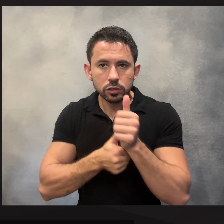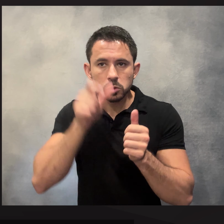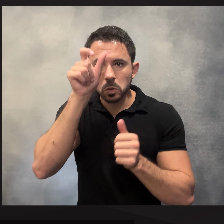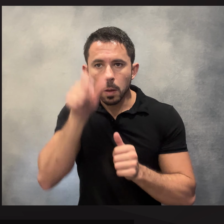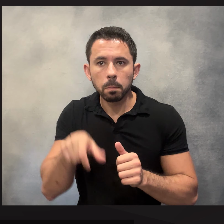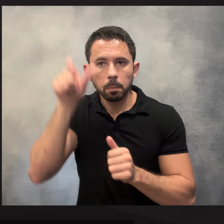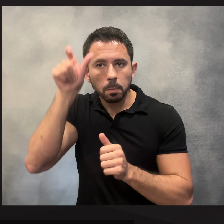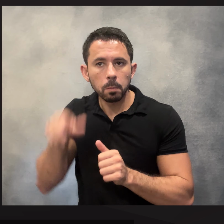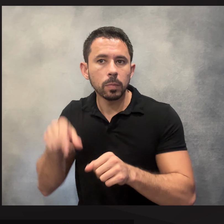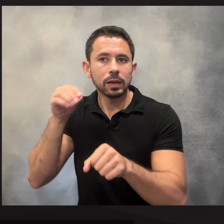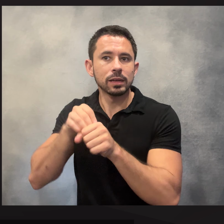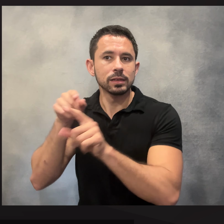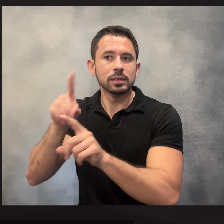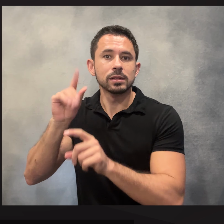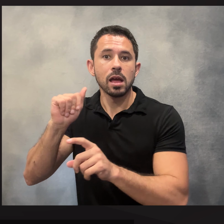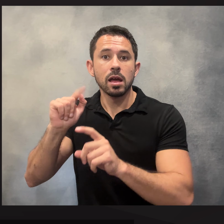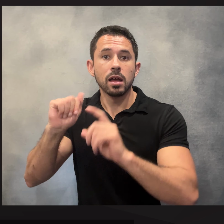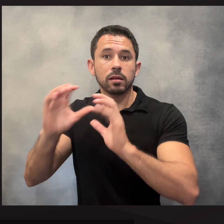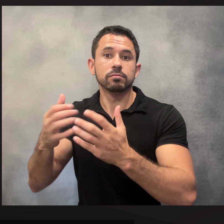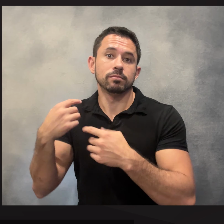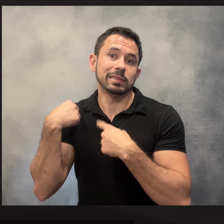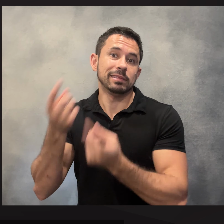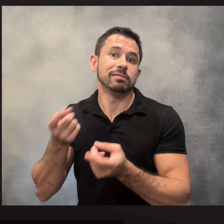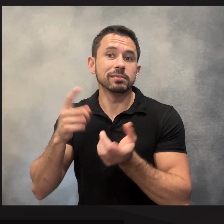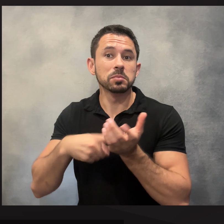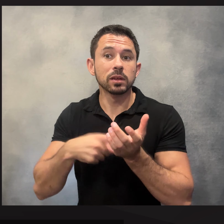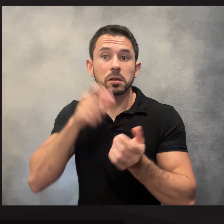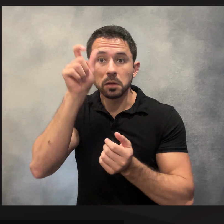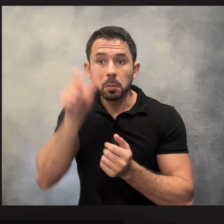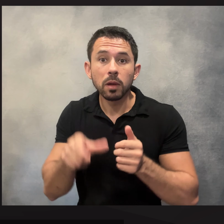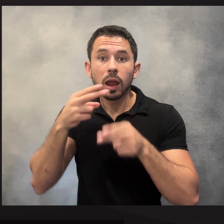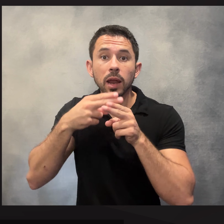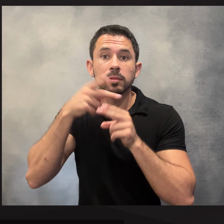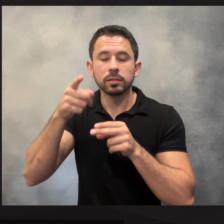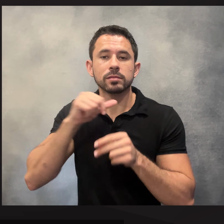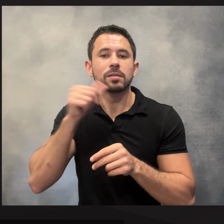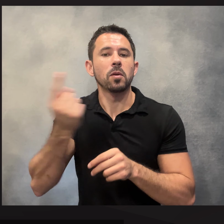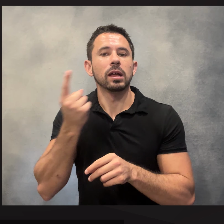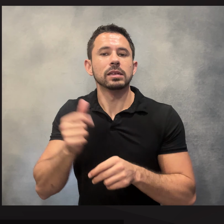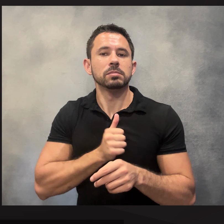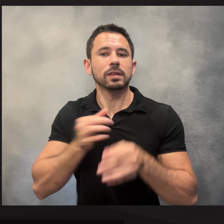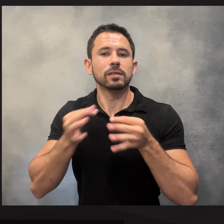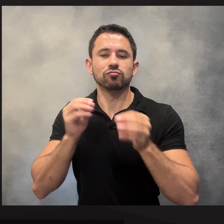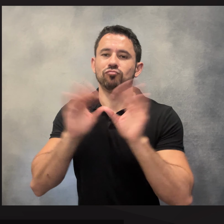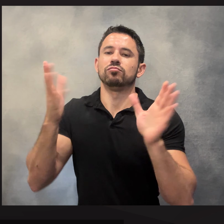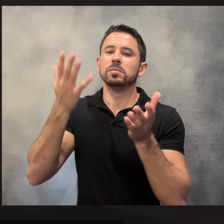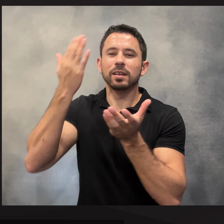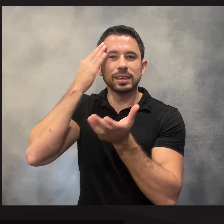dataset, since sometimes the column names are not always self-explanatory.